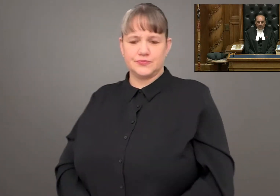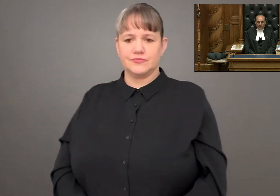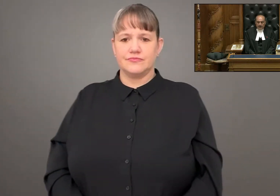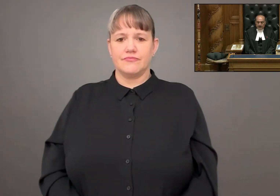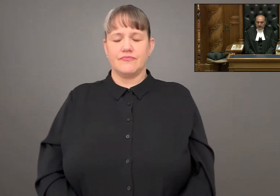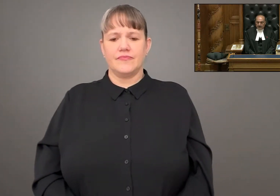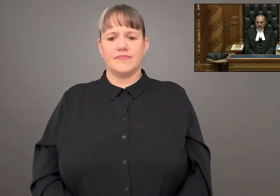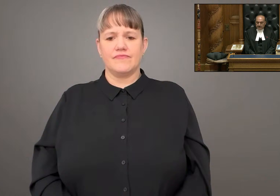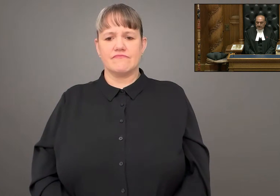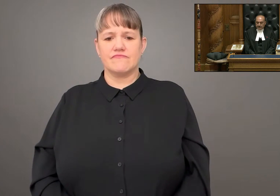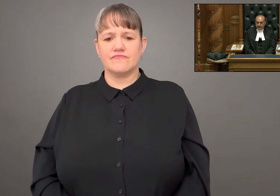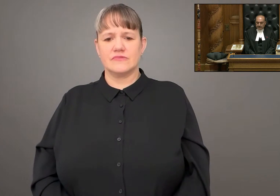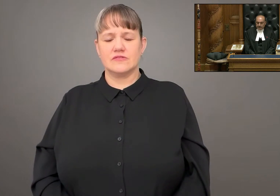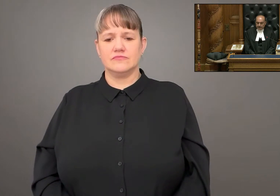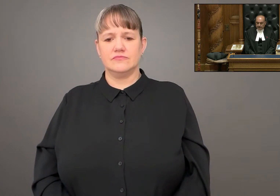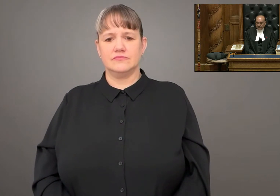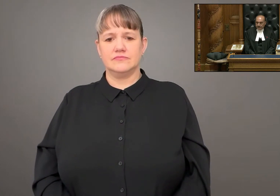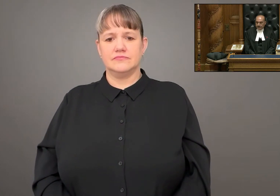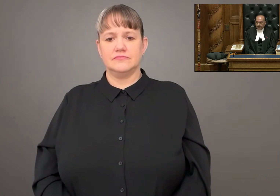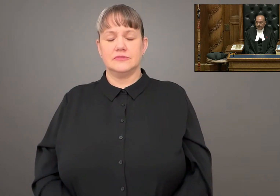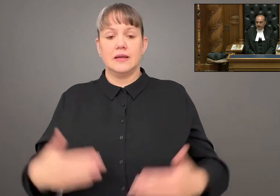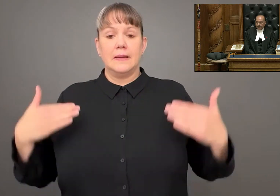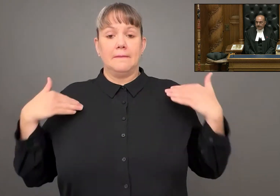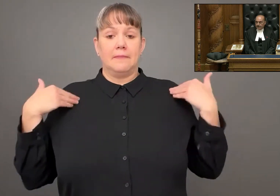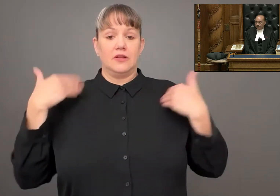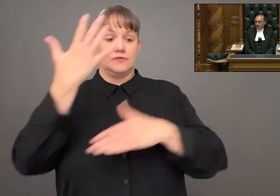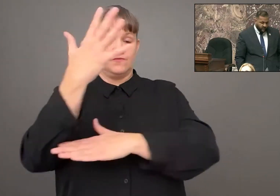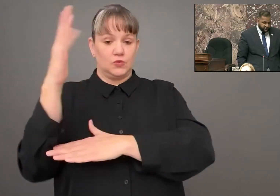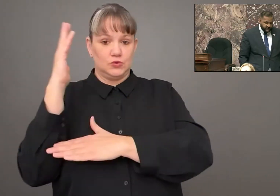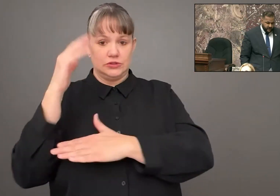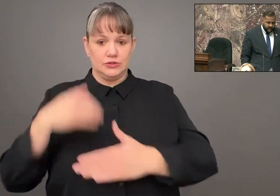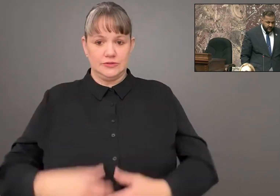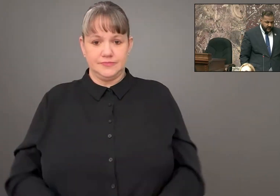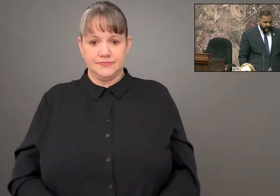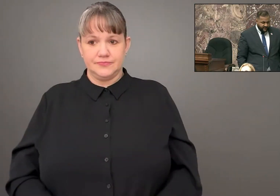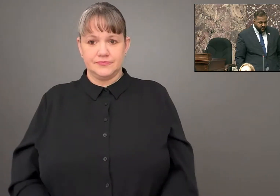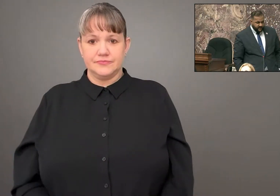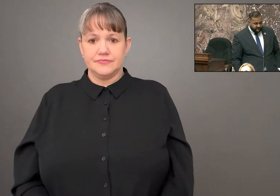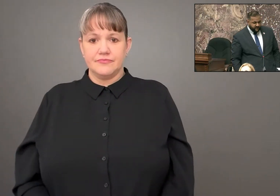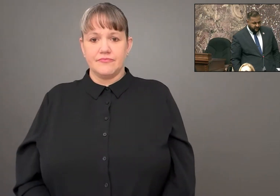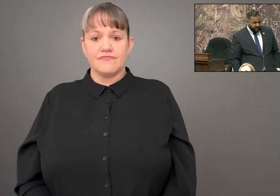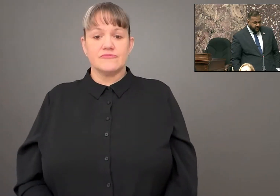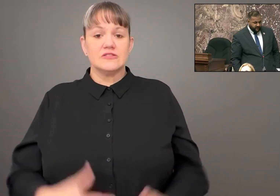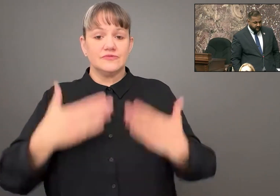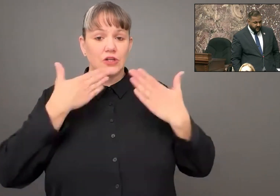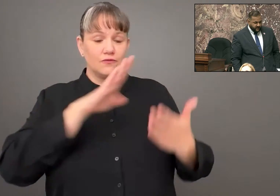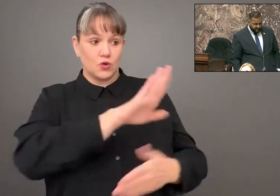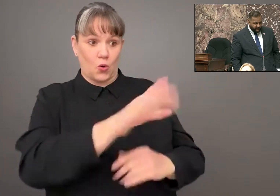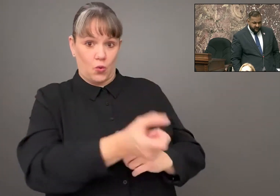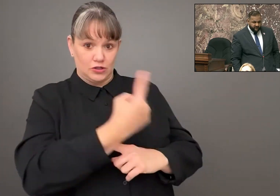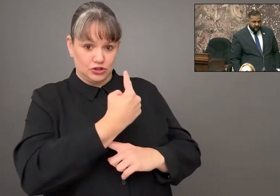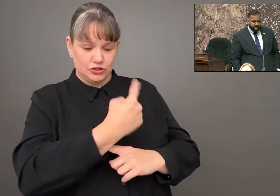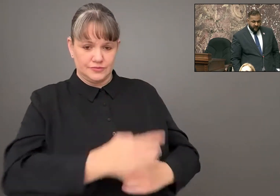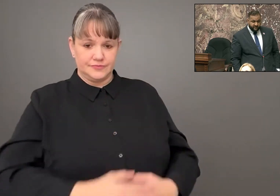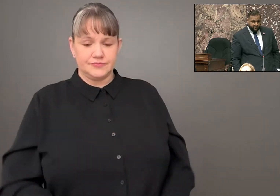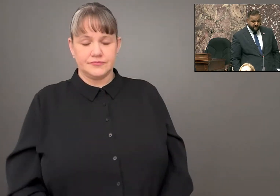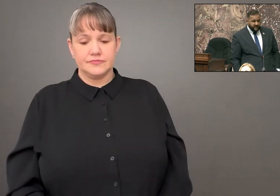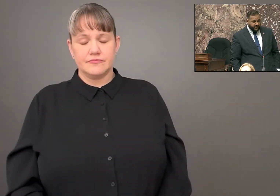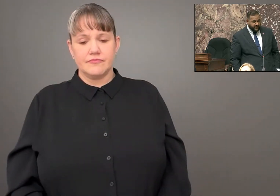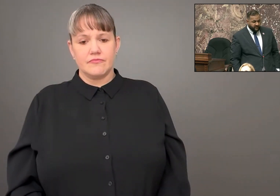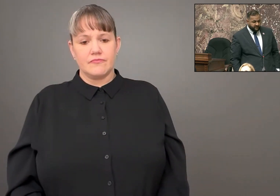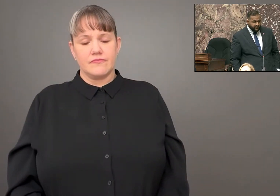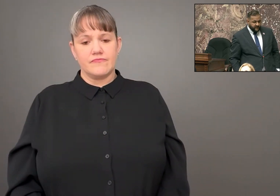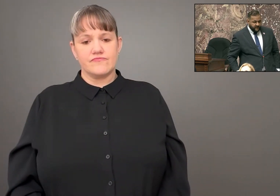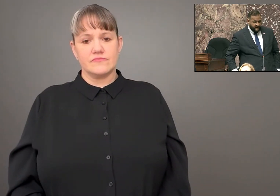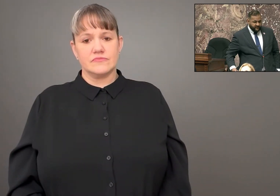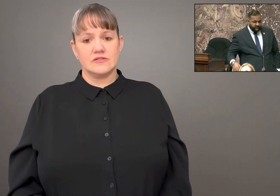Minister of Forests. Mr. Speaker, thanks very much to the member opposite for the question. I think it is concerning. It's certainly concerning for us on this side